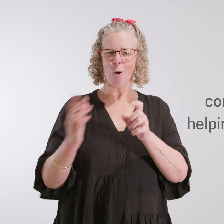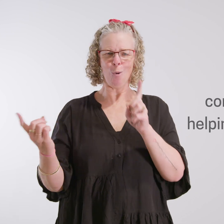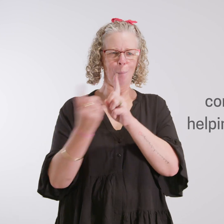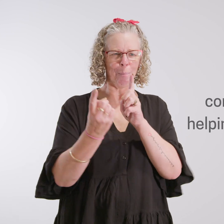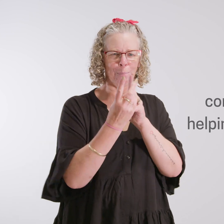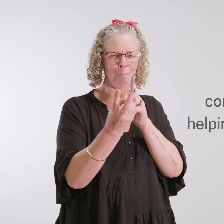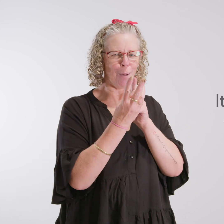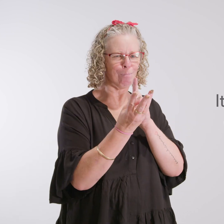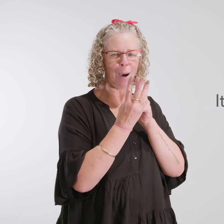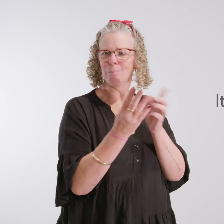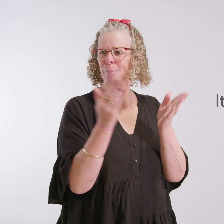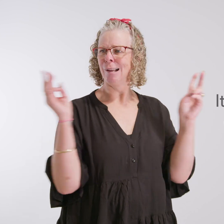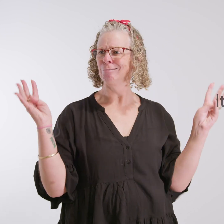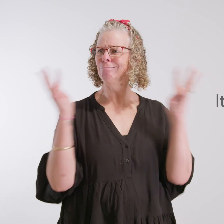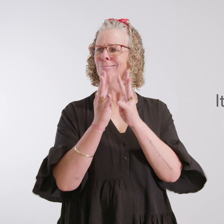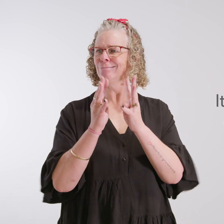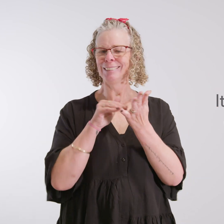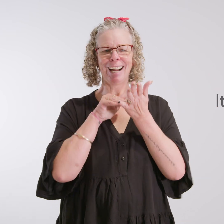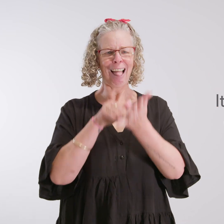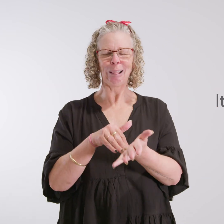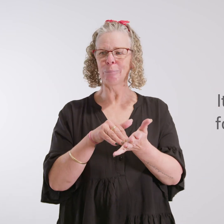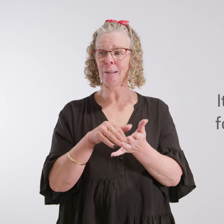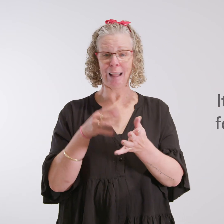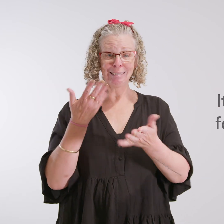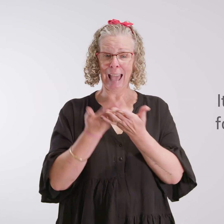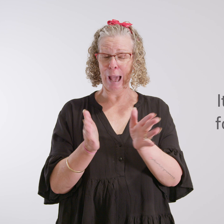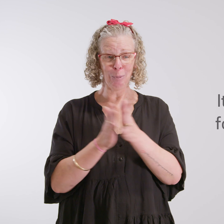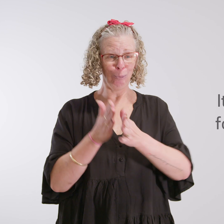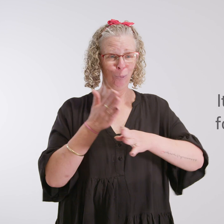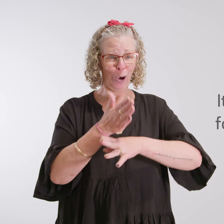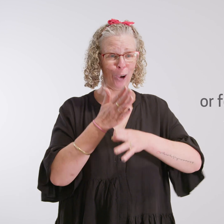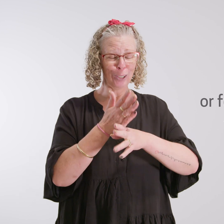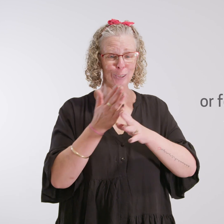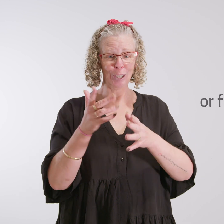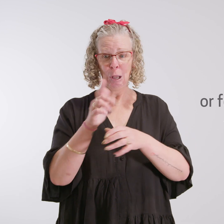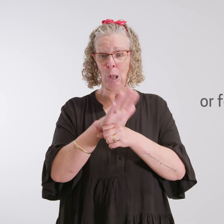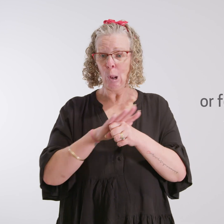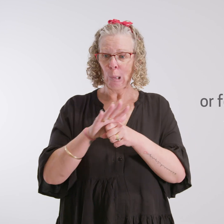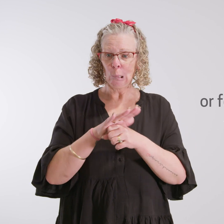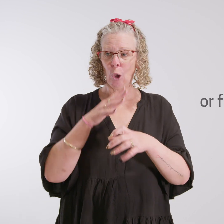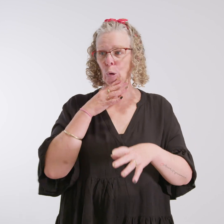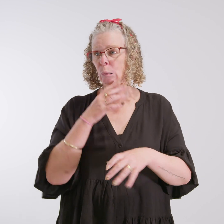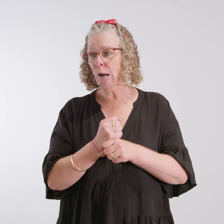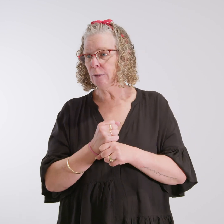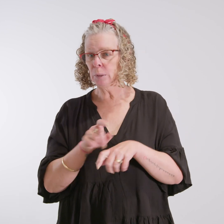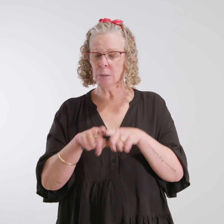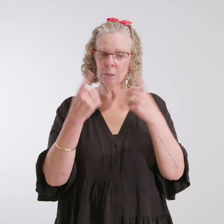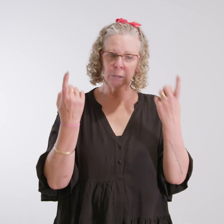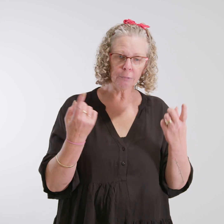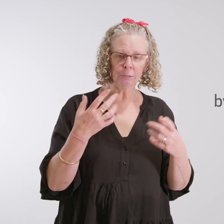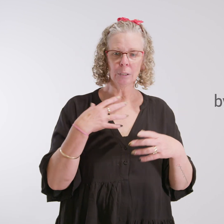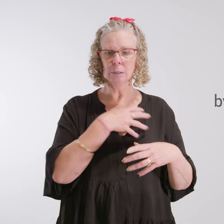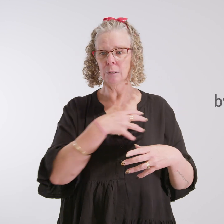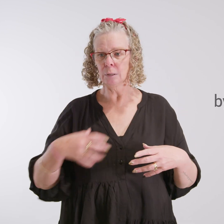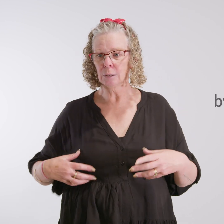helping people, you know? It's just the way it works out here. It can take longer for the local state or federal government to turn up here, so we just pull ourselves